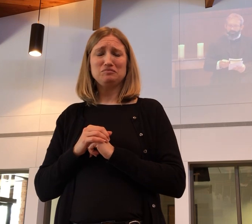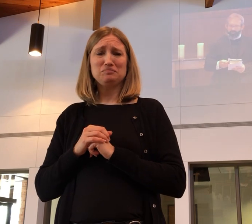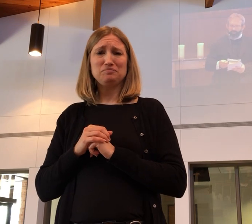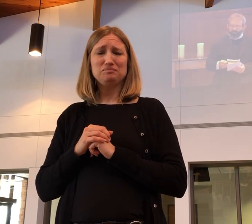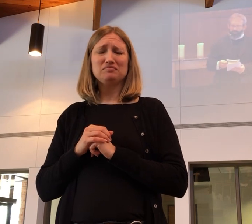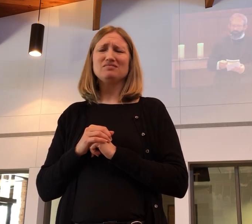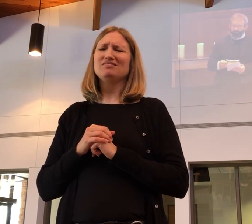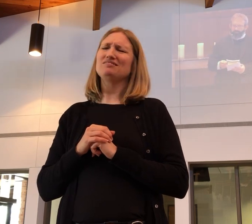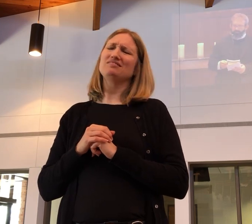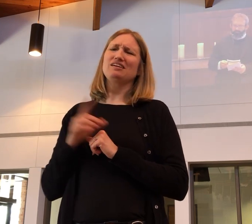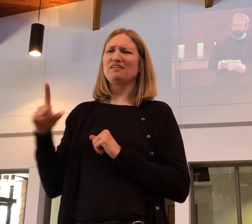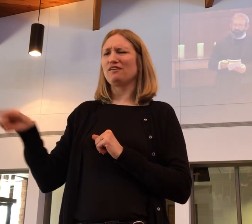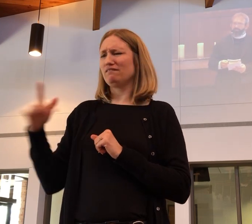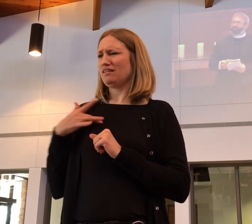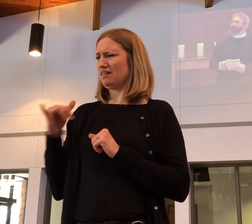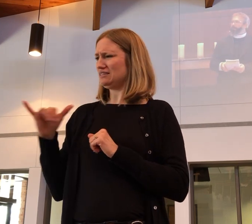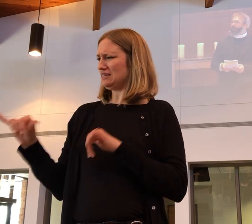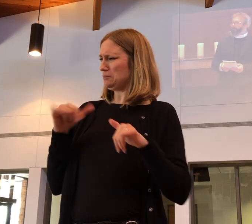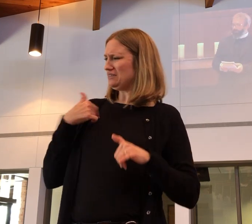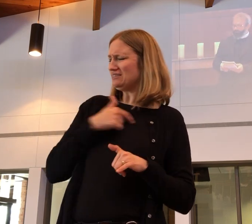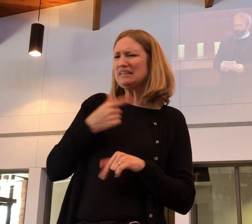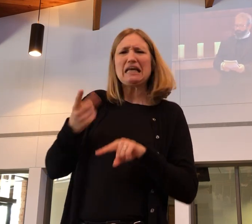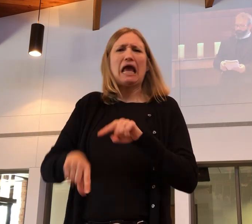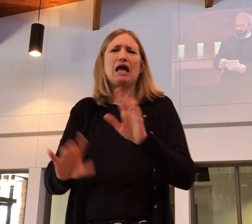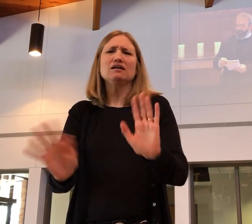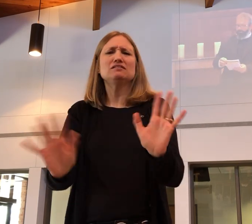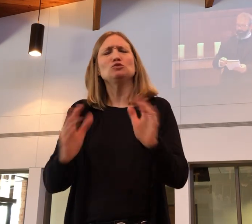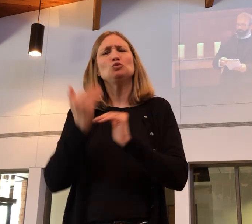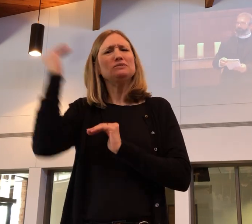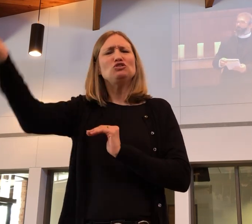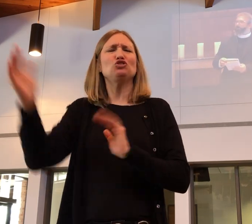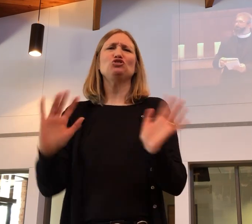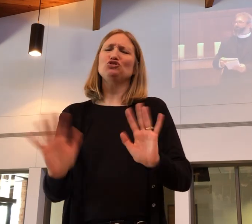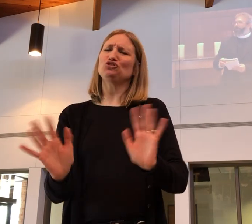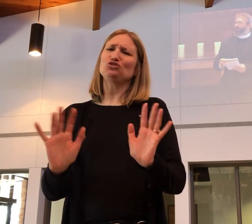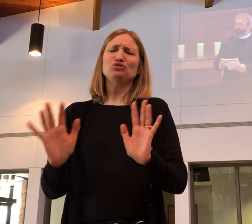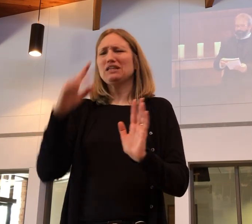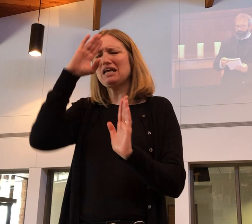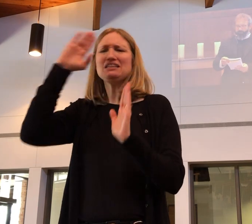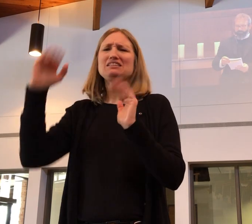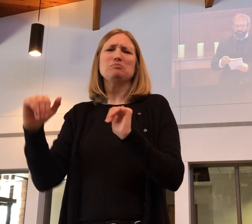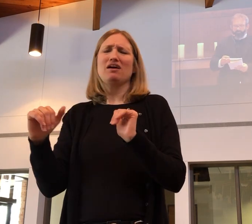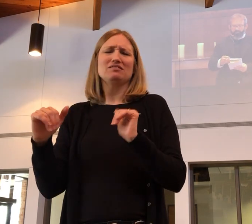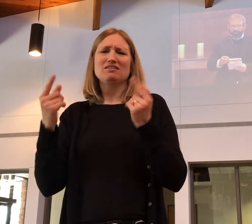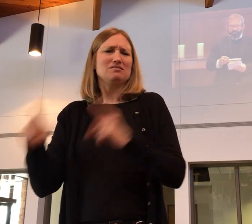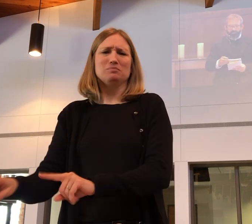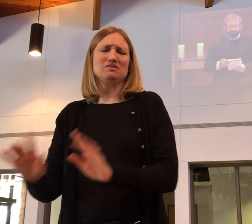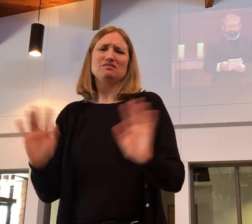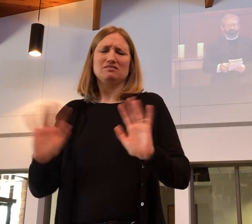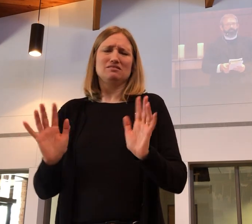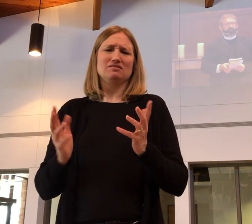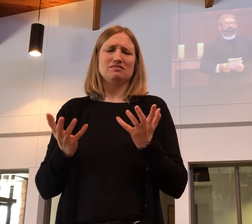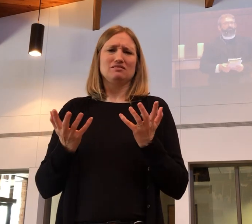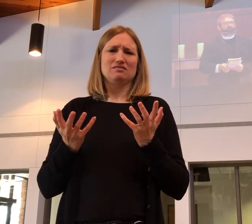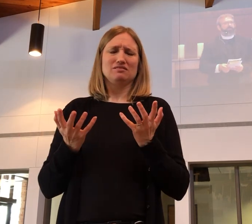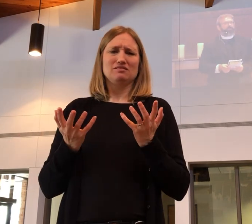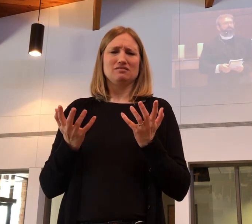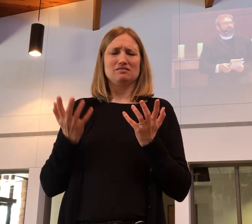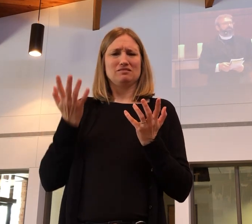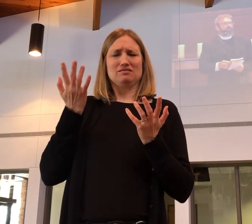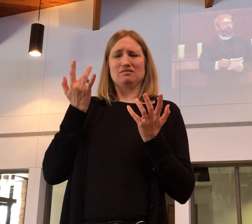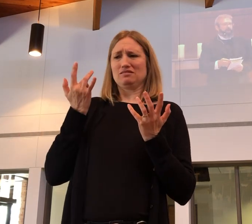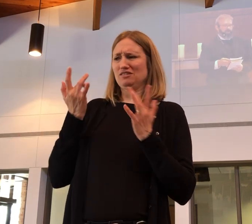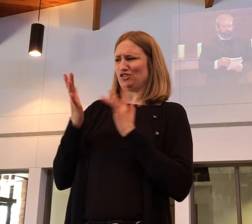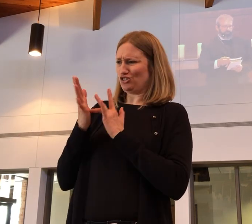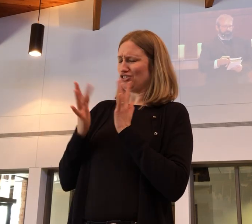It can't be. This has all gone too far. No one expected it to go down like this, for